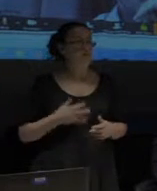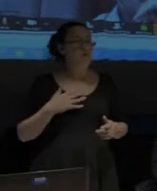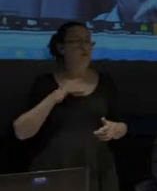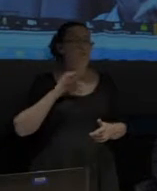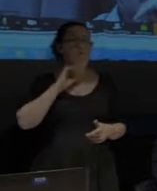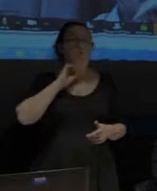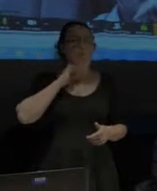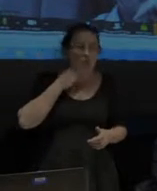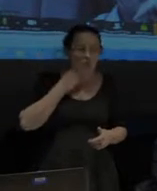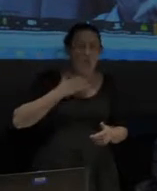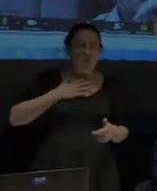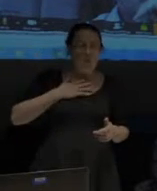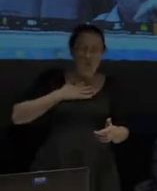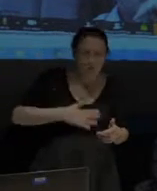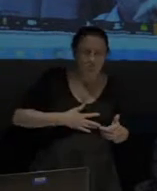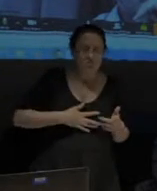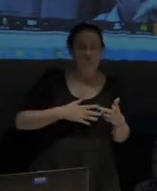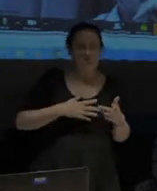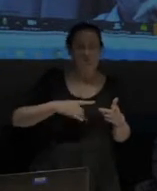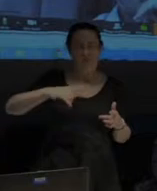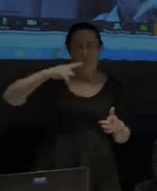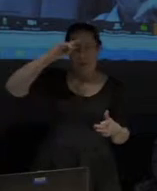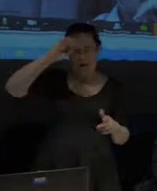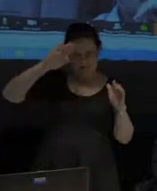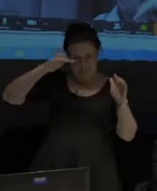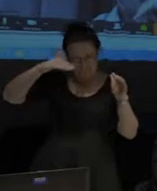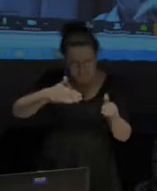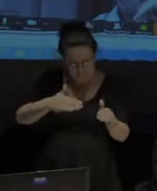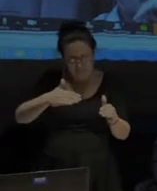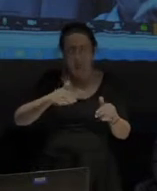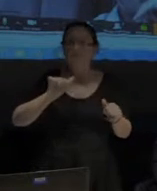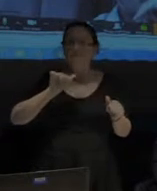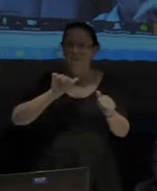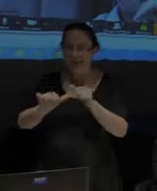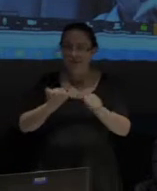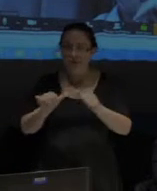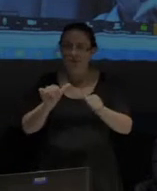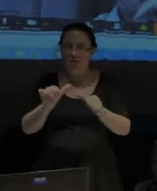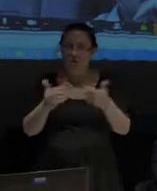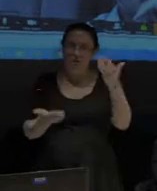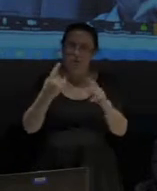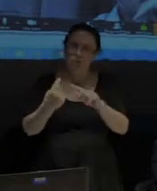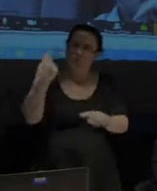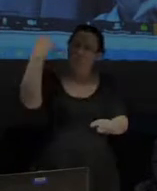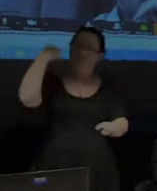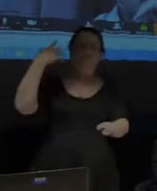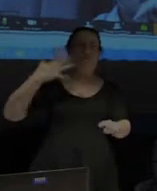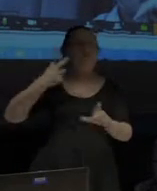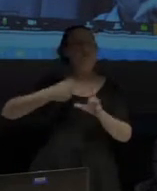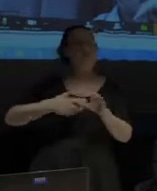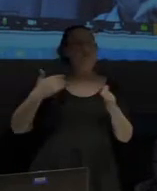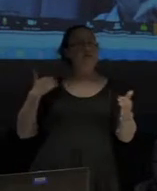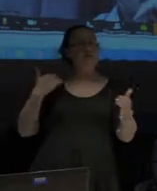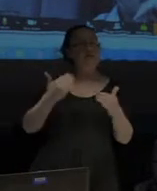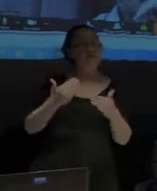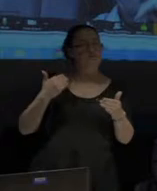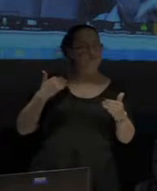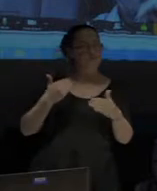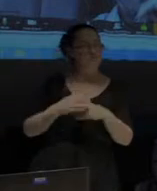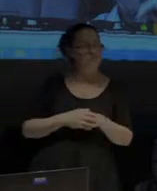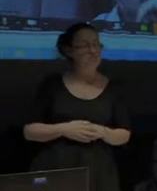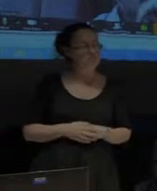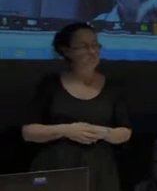the mindset is really in a better place than you're describing 15 years ago. But I think that